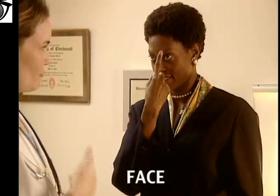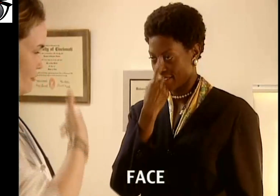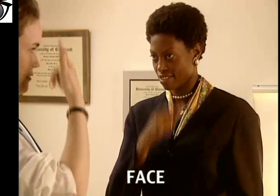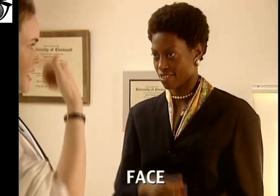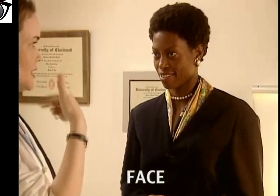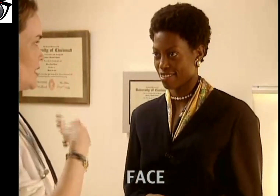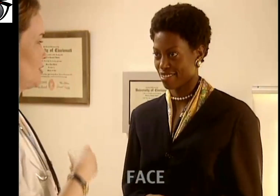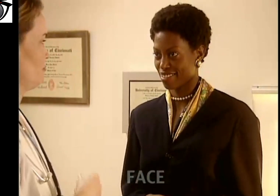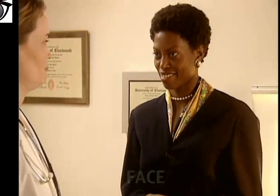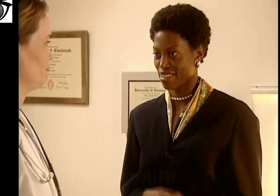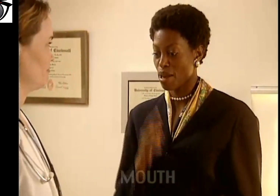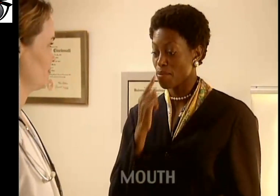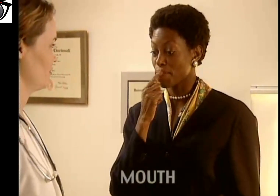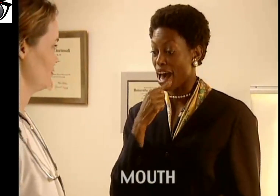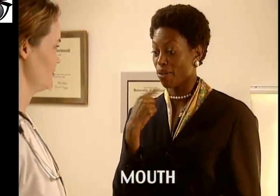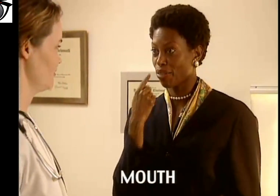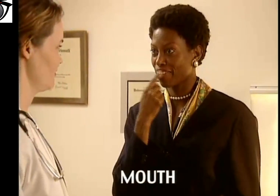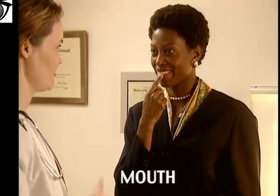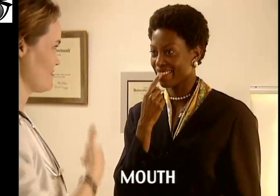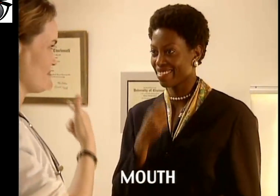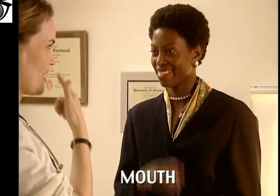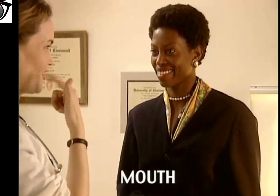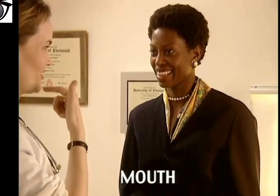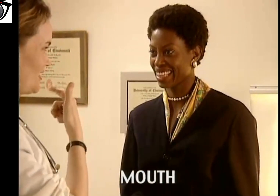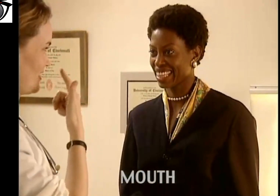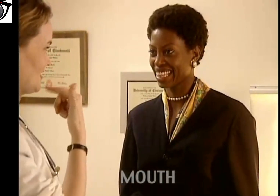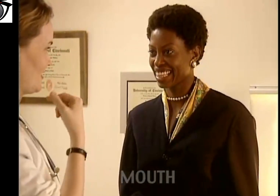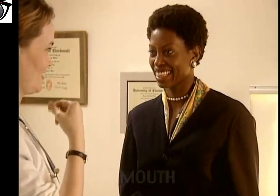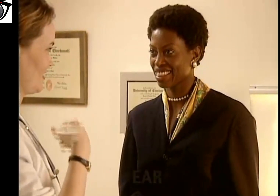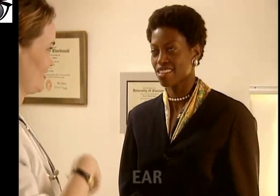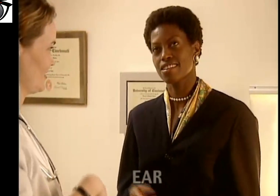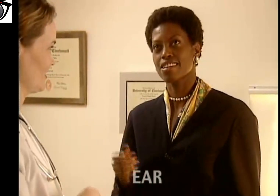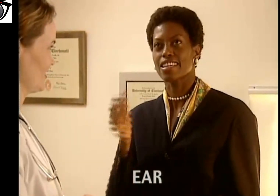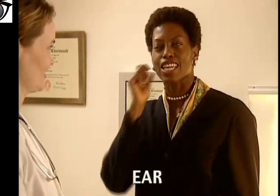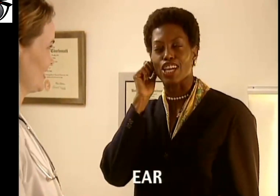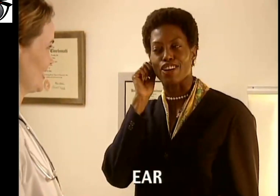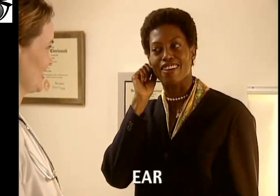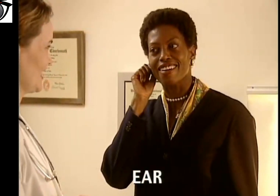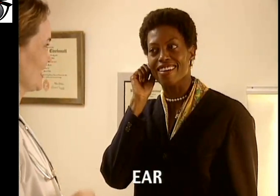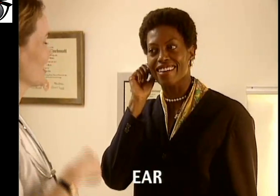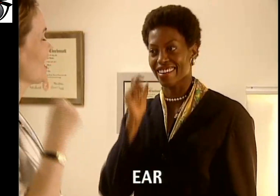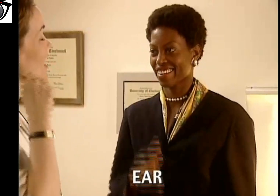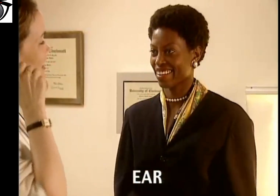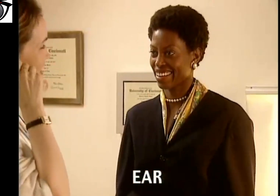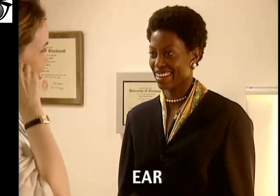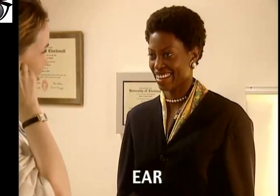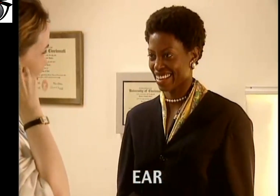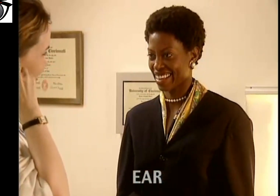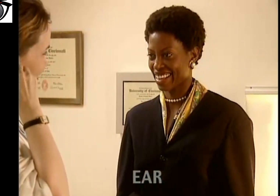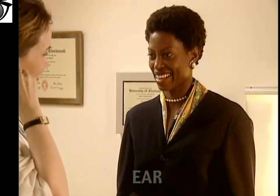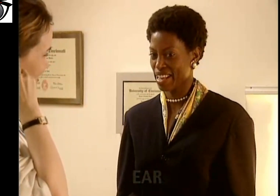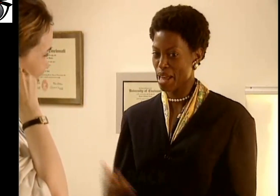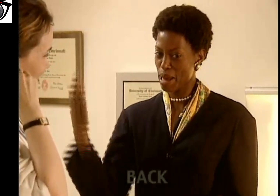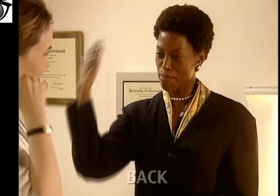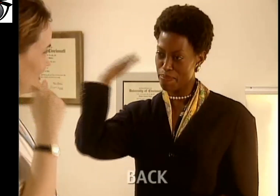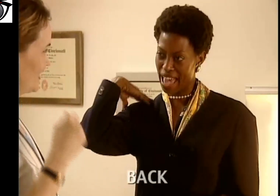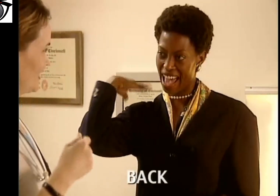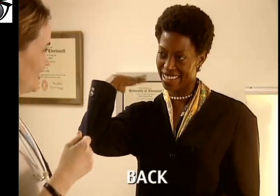Face. Face. Mouth. Mouth. Ear.